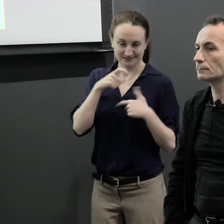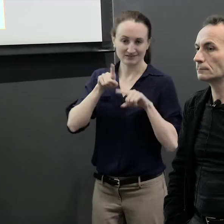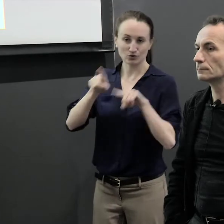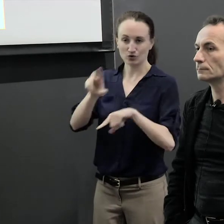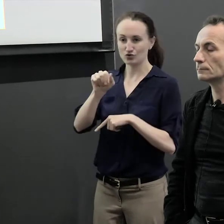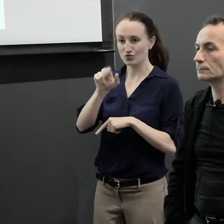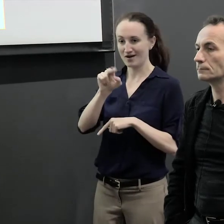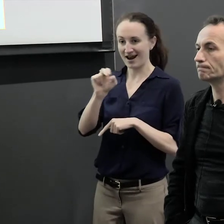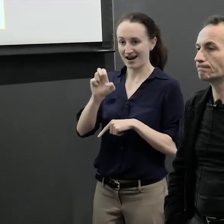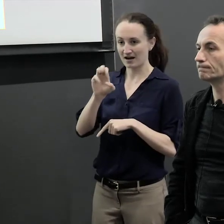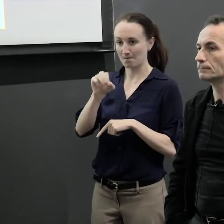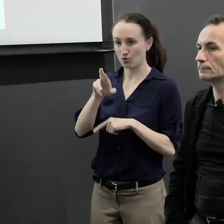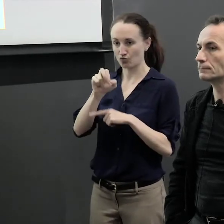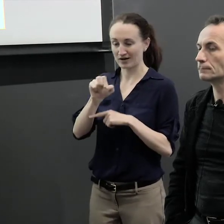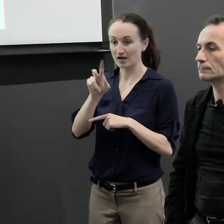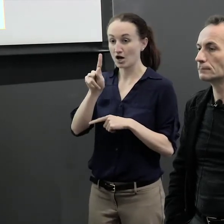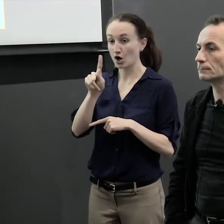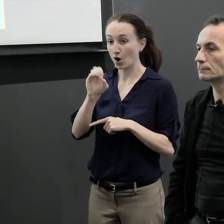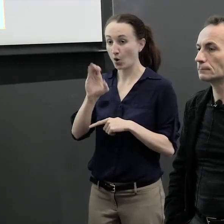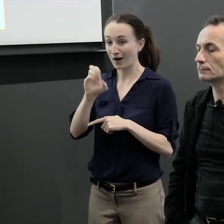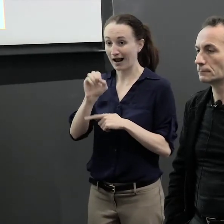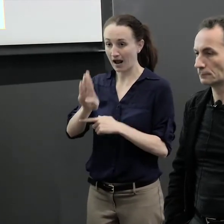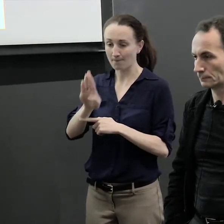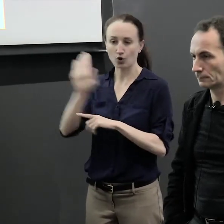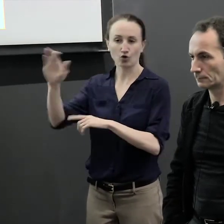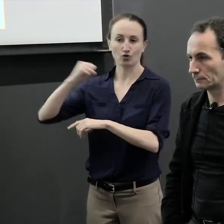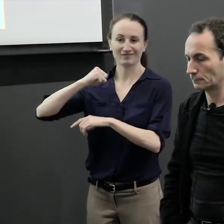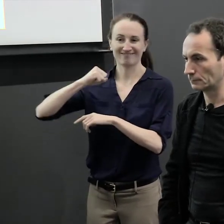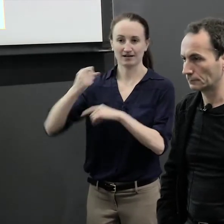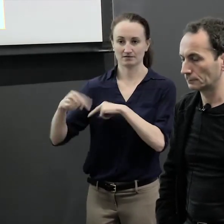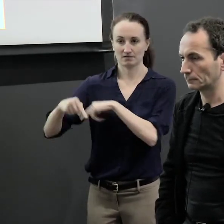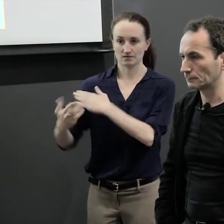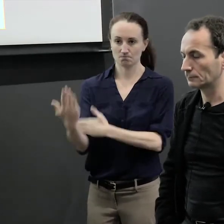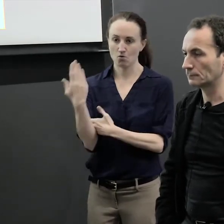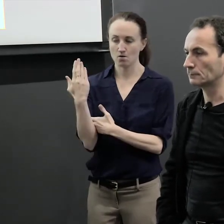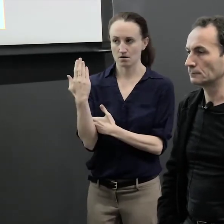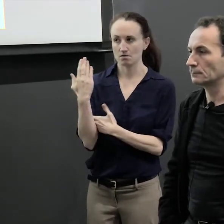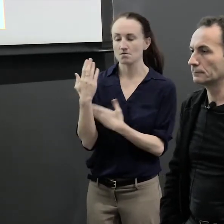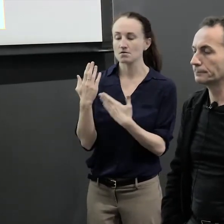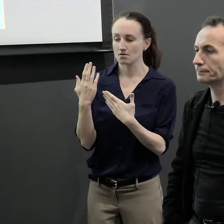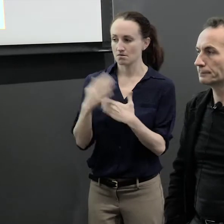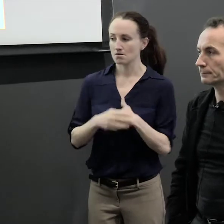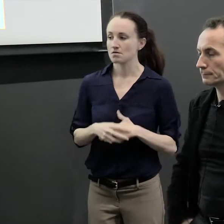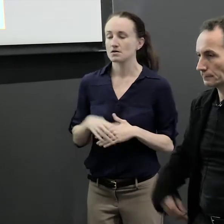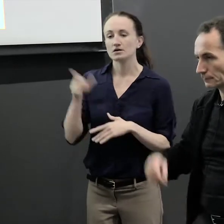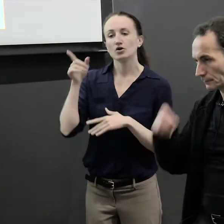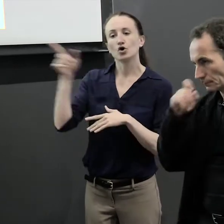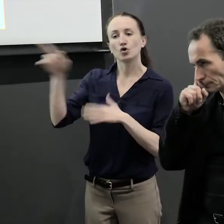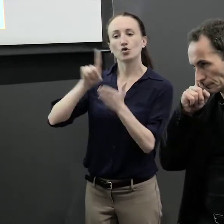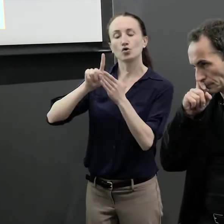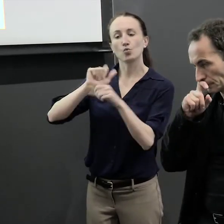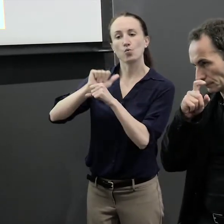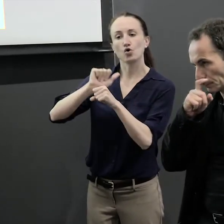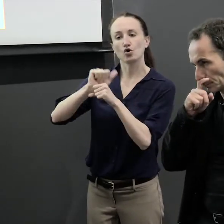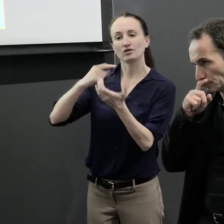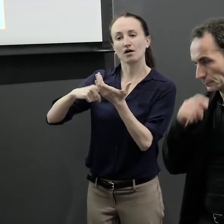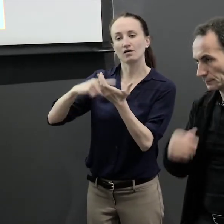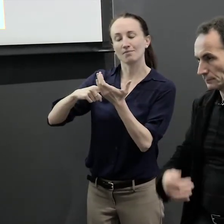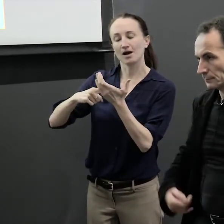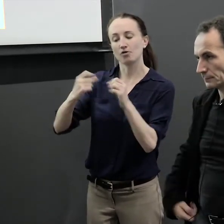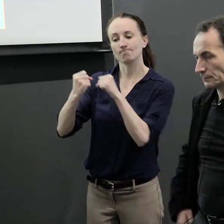she was giving this example that I hadn't tied to her work, but I think it's interesting, where she talks about a very